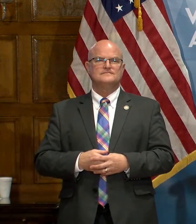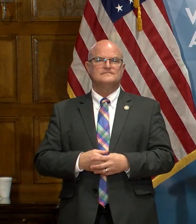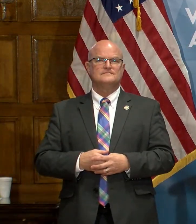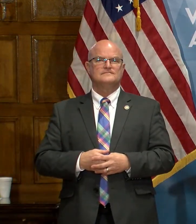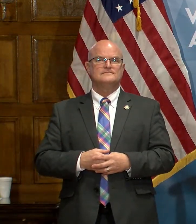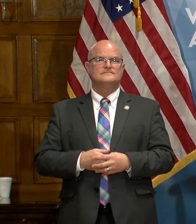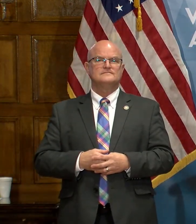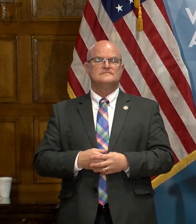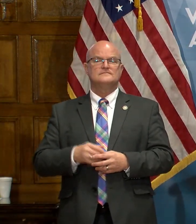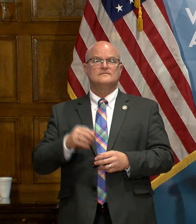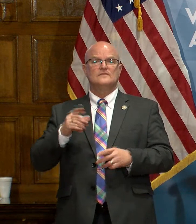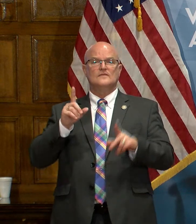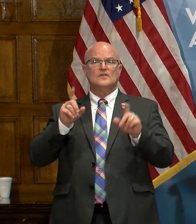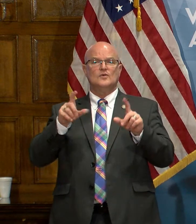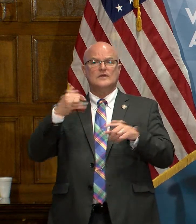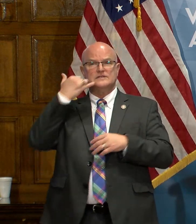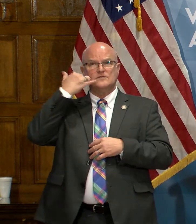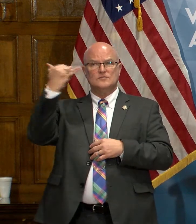Is there any question remotely?